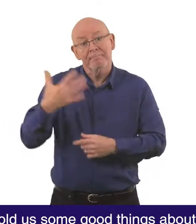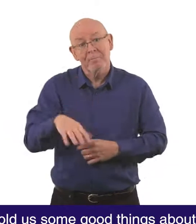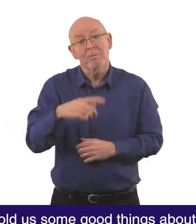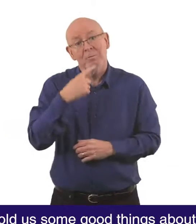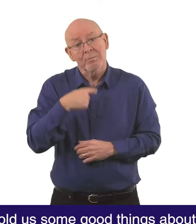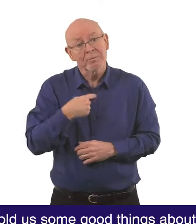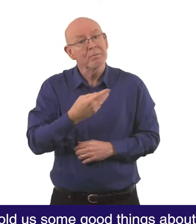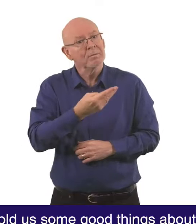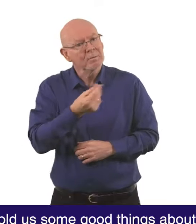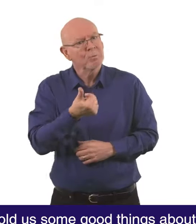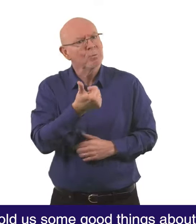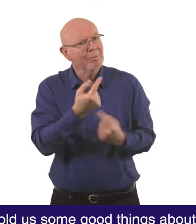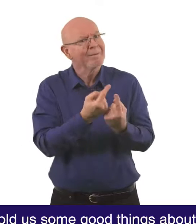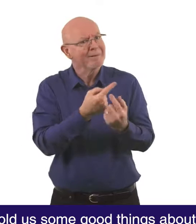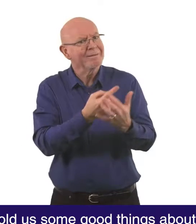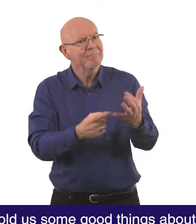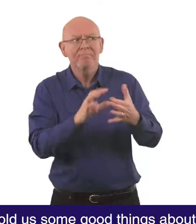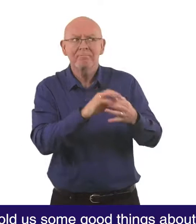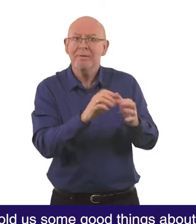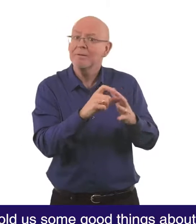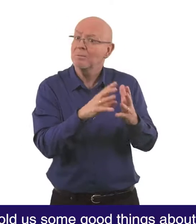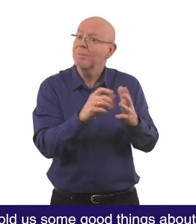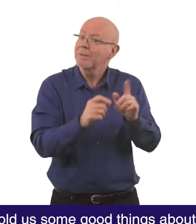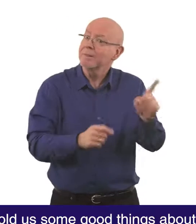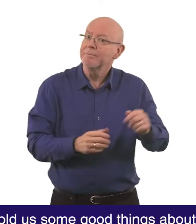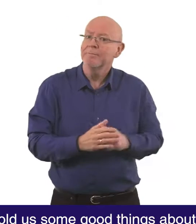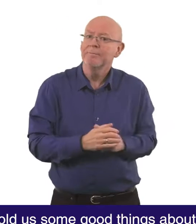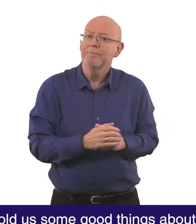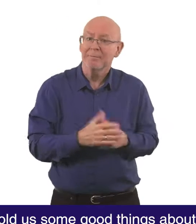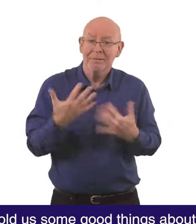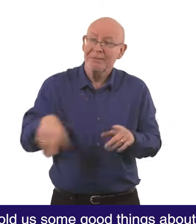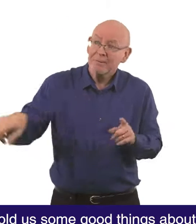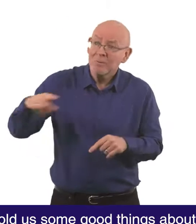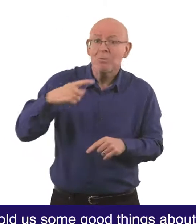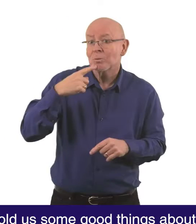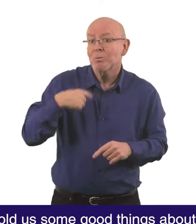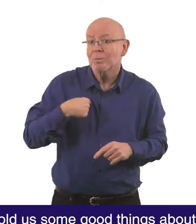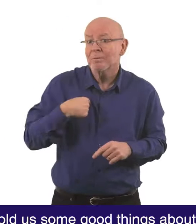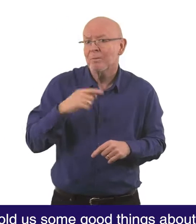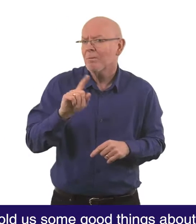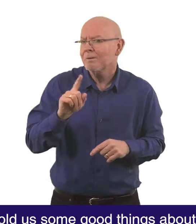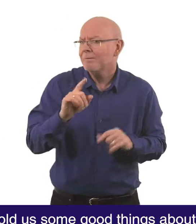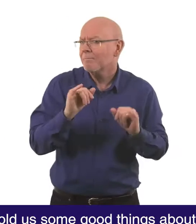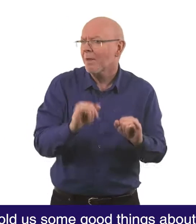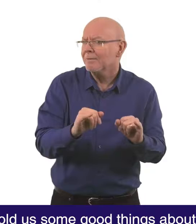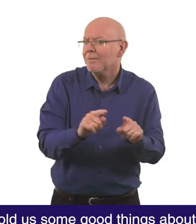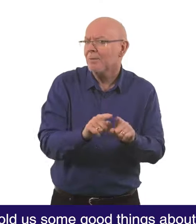They told us some good things about DWP, and they told us what was bad and how DWP could